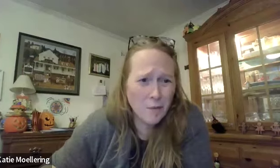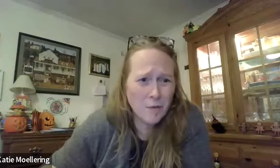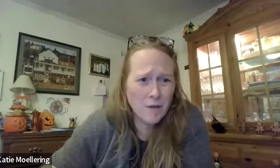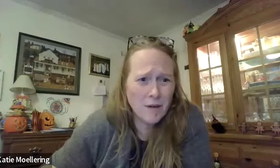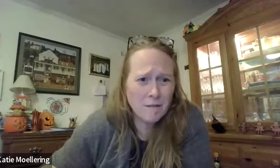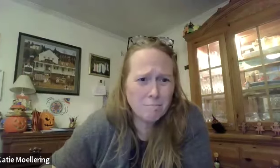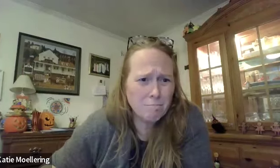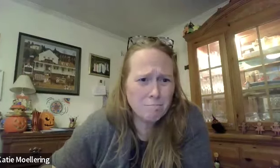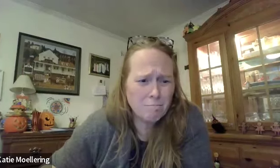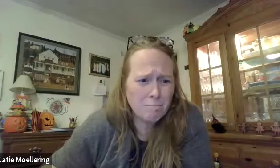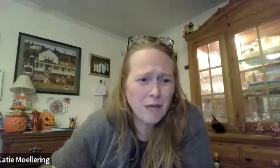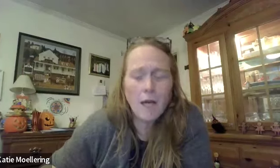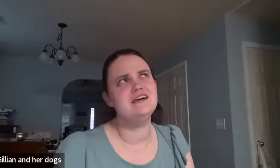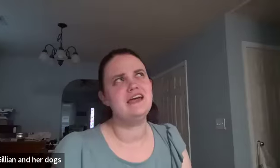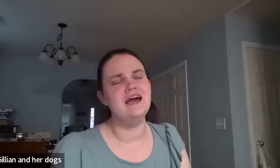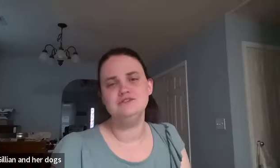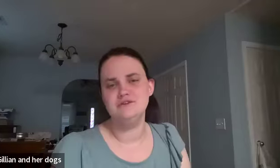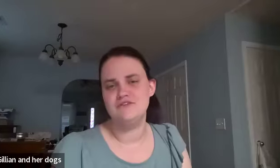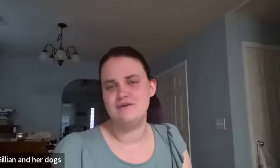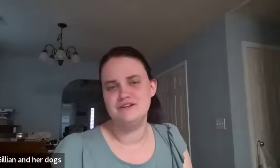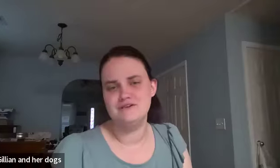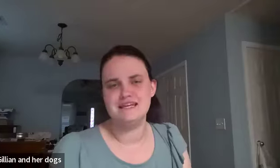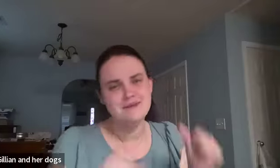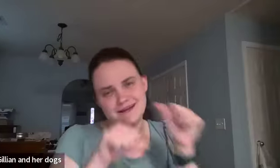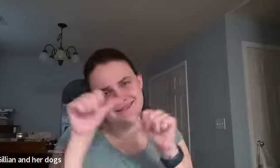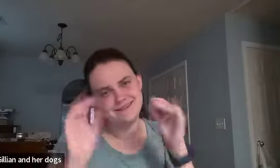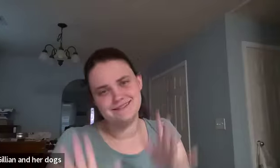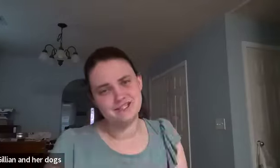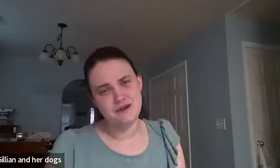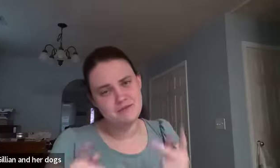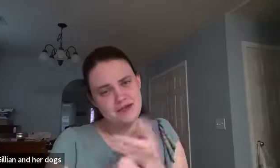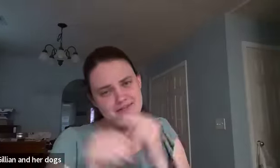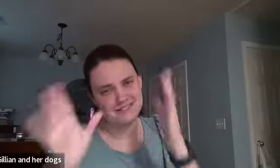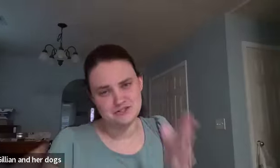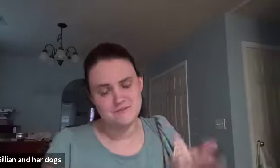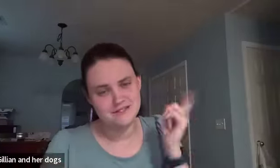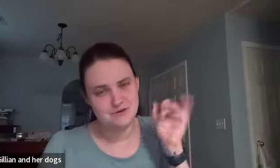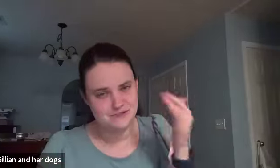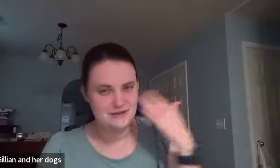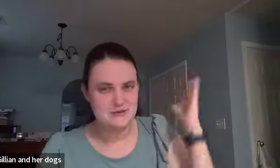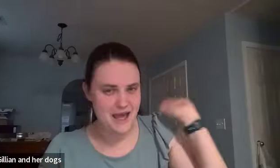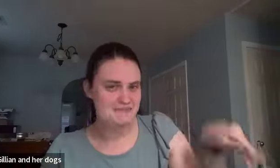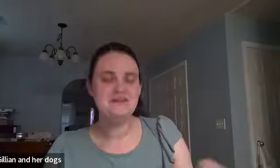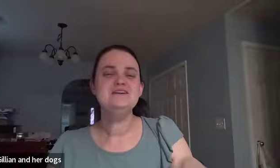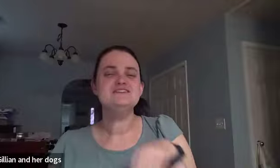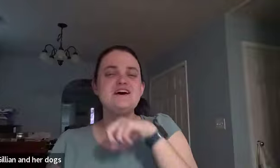know. Might be. I was like, I don't know if I would know this. I'm not a science teacher. I'm a math teacher. I'm not supposed to know that.